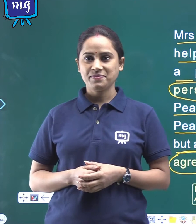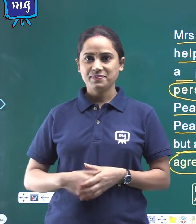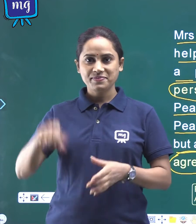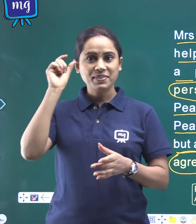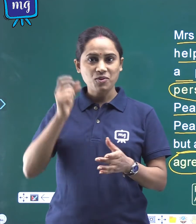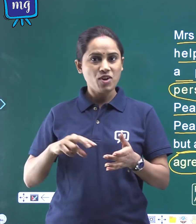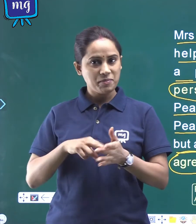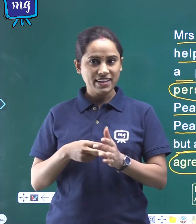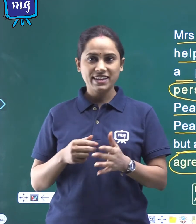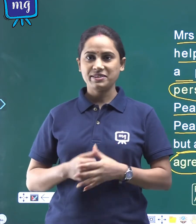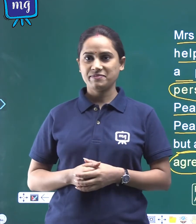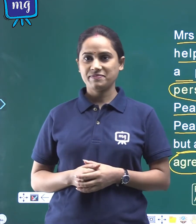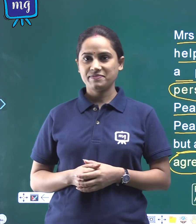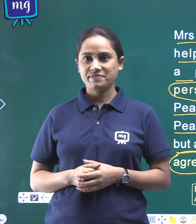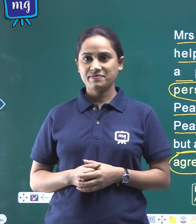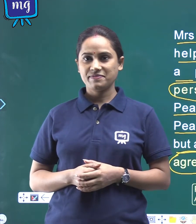Word meaning: